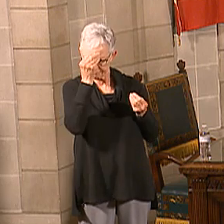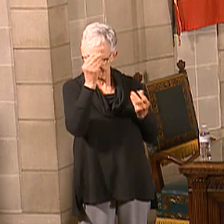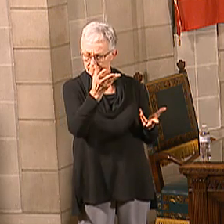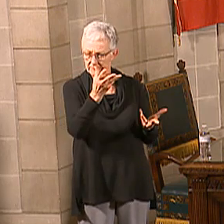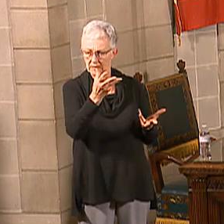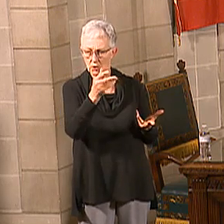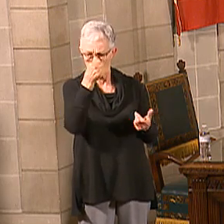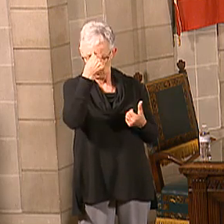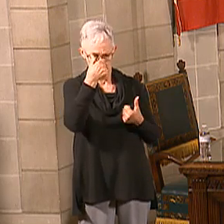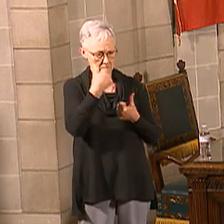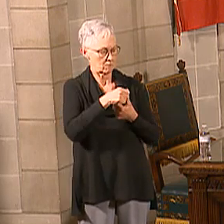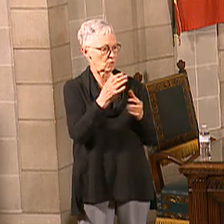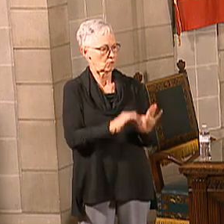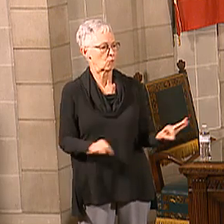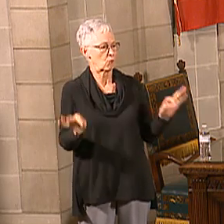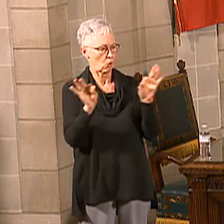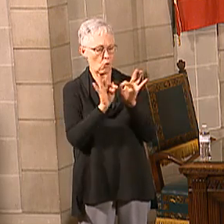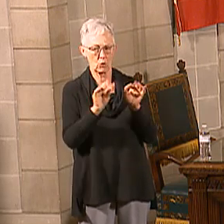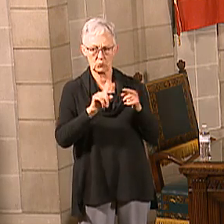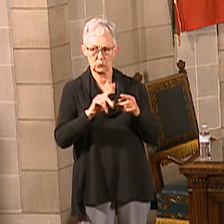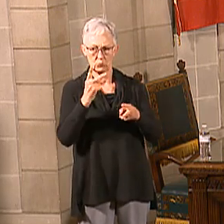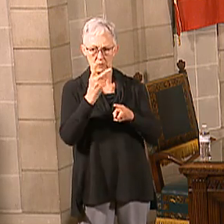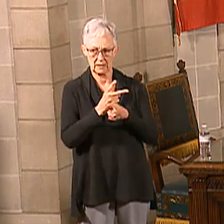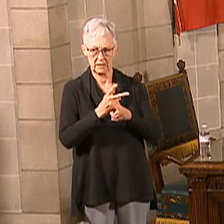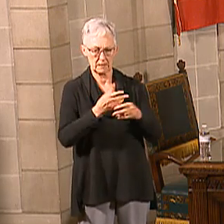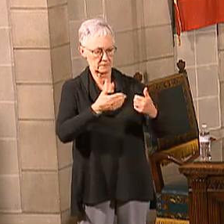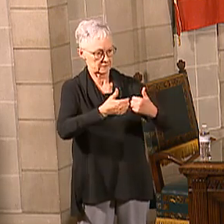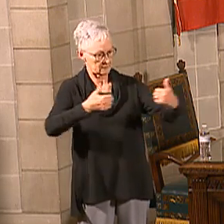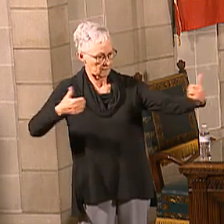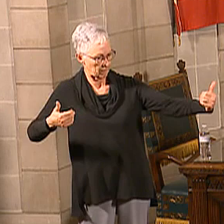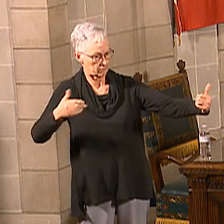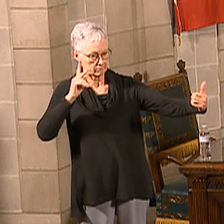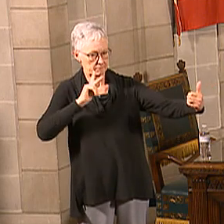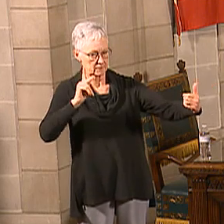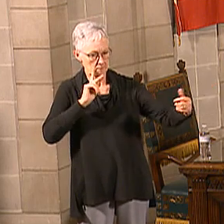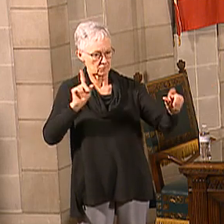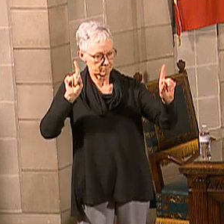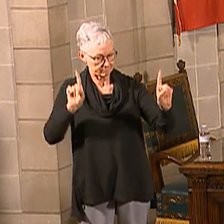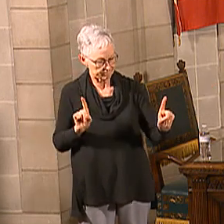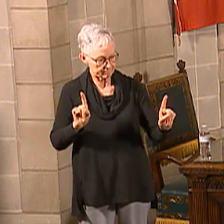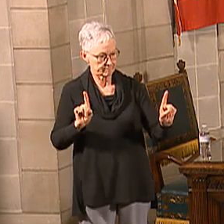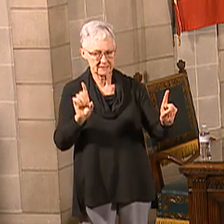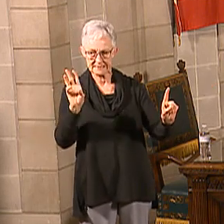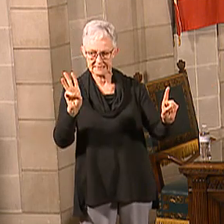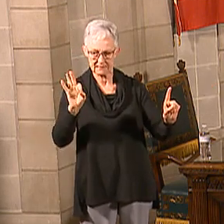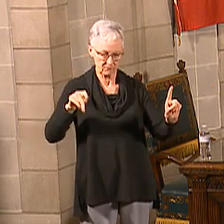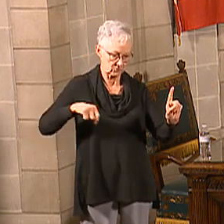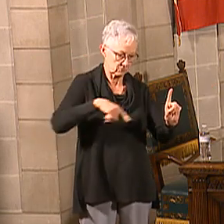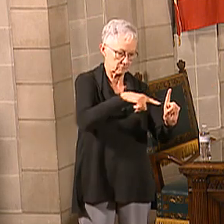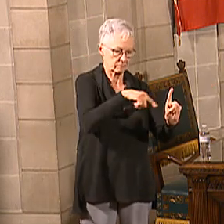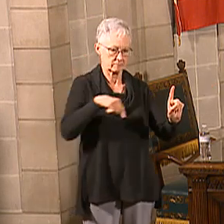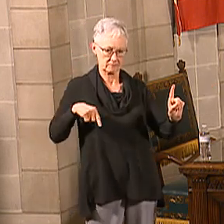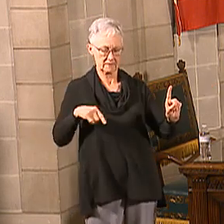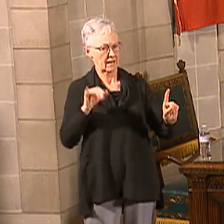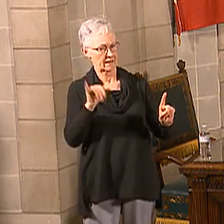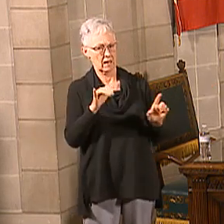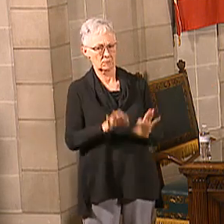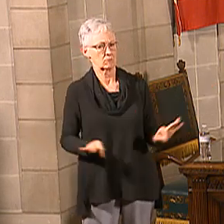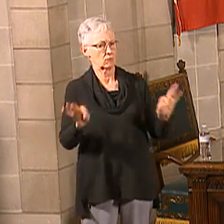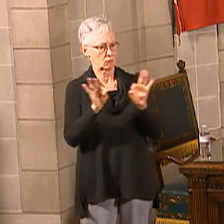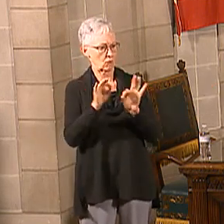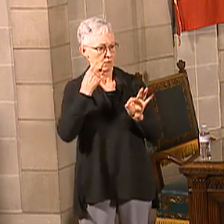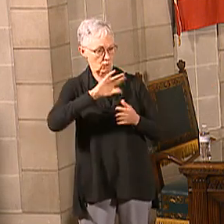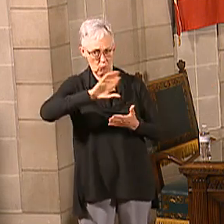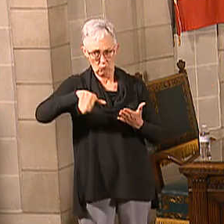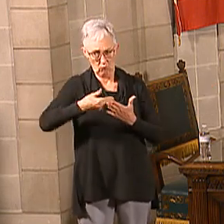practice the social distancing, that physical distancing, all the things we've talked about, that this is a very, very important thing for all of us to